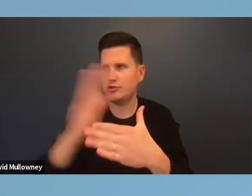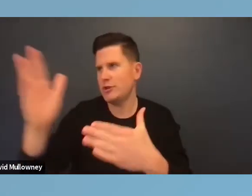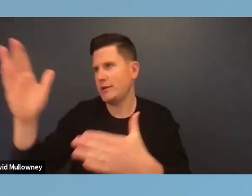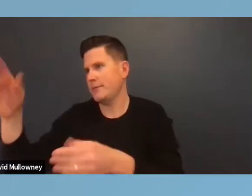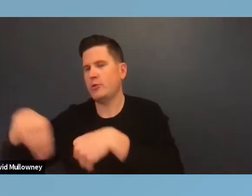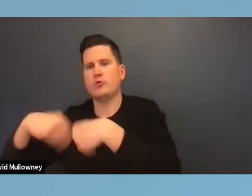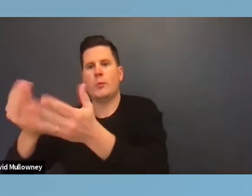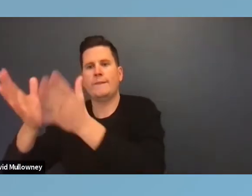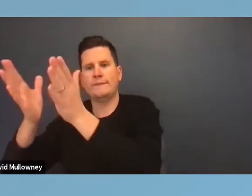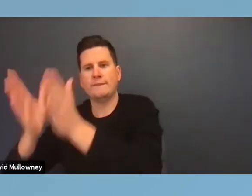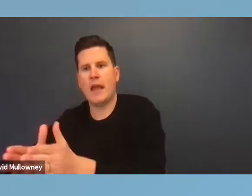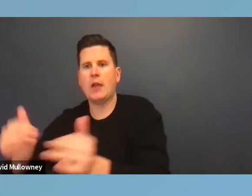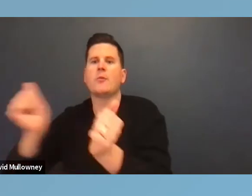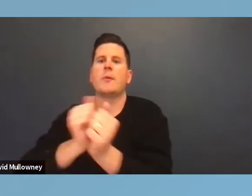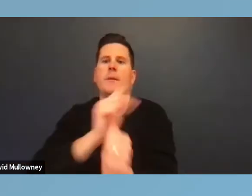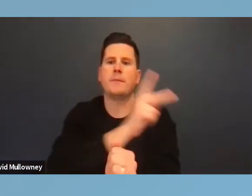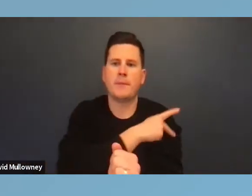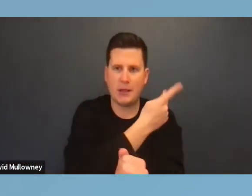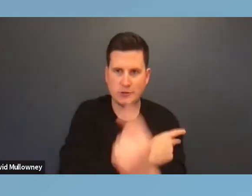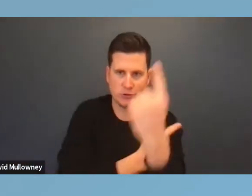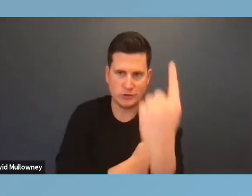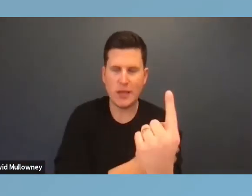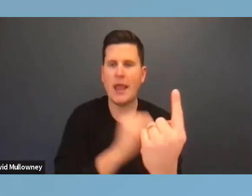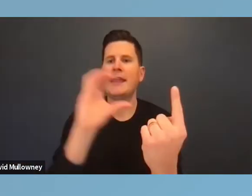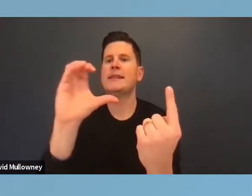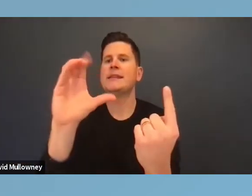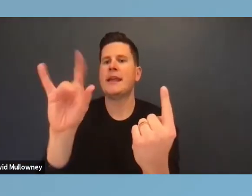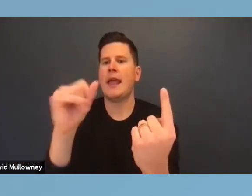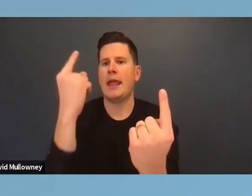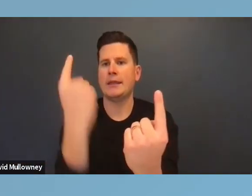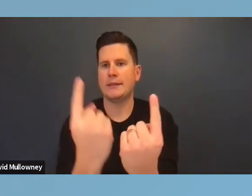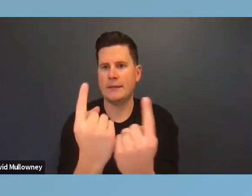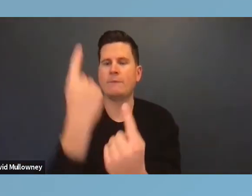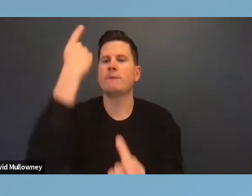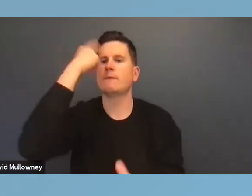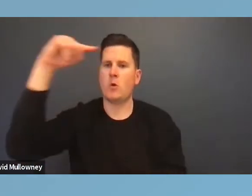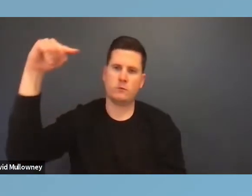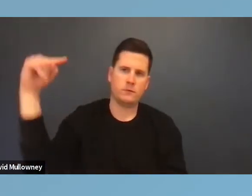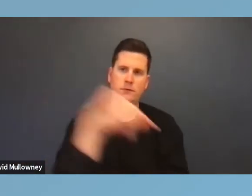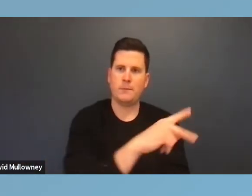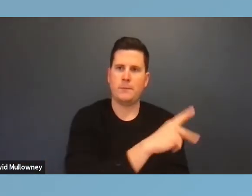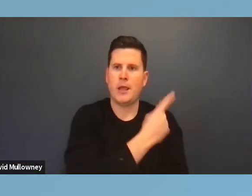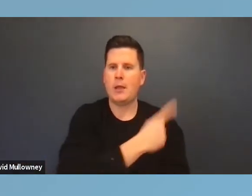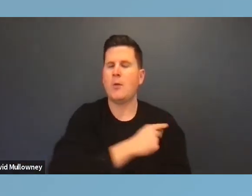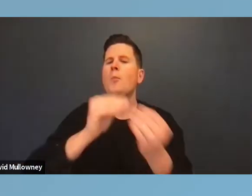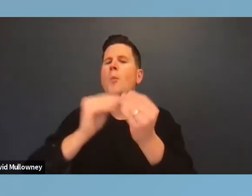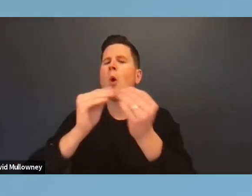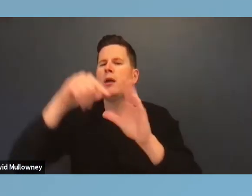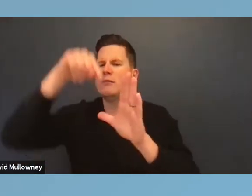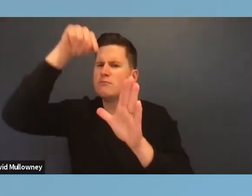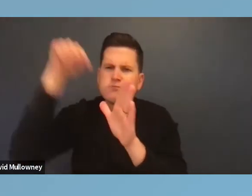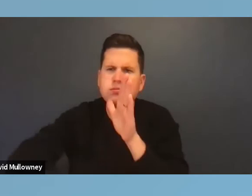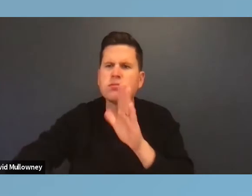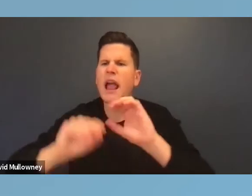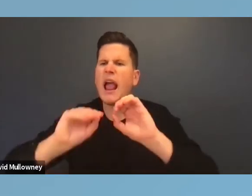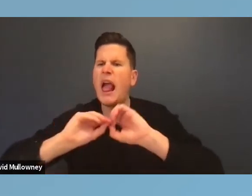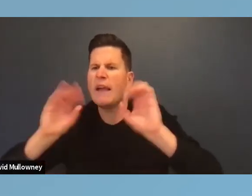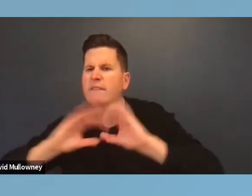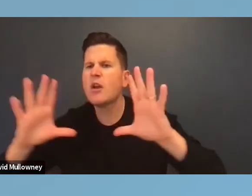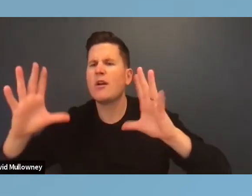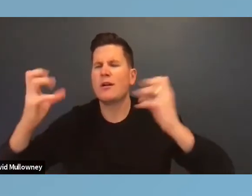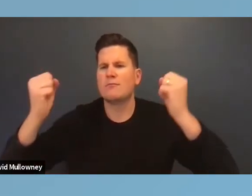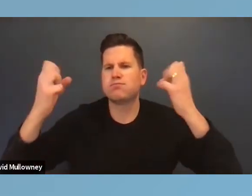interpreter for information between the CDI and the doctor and the patient. And then you need the CDI for the